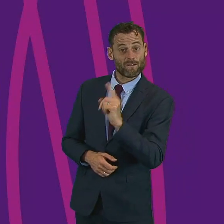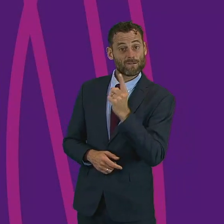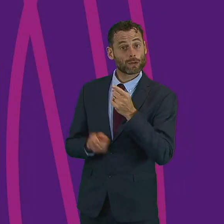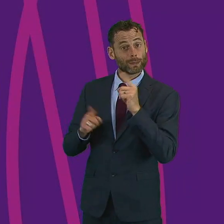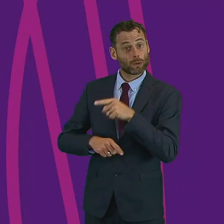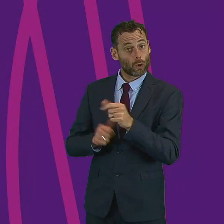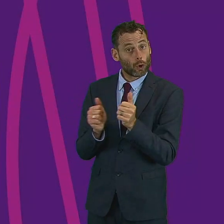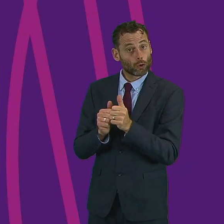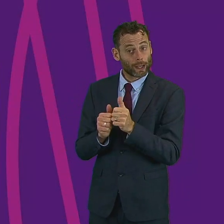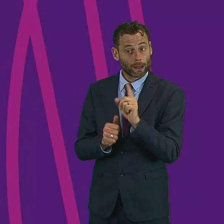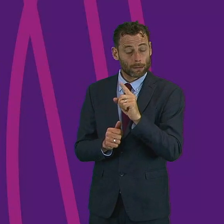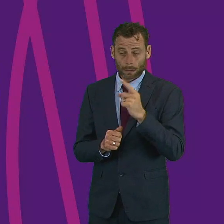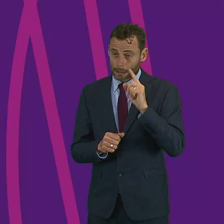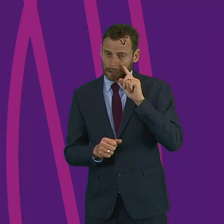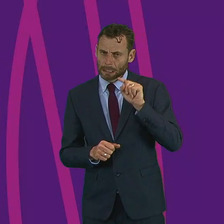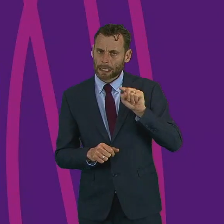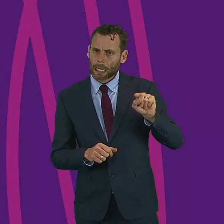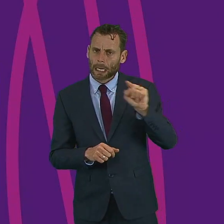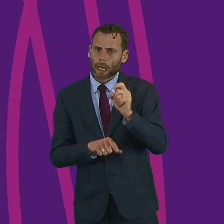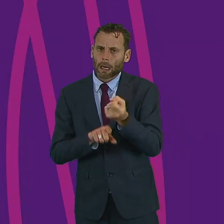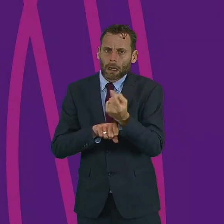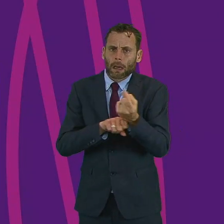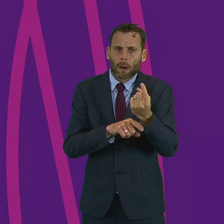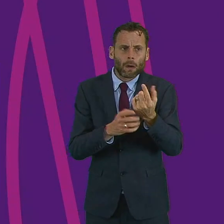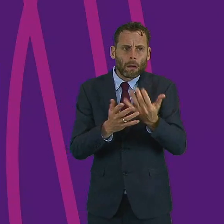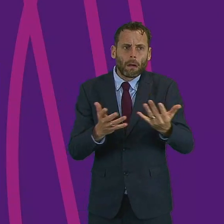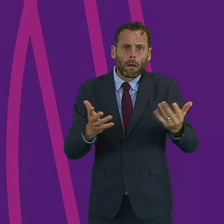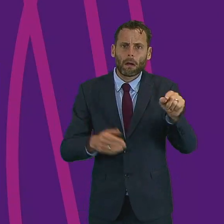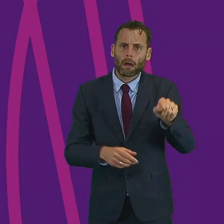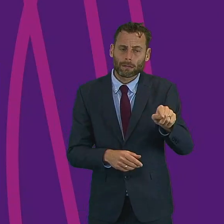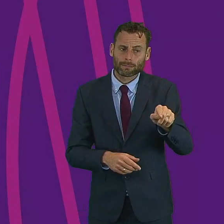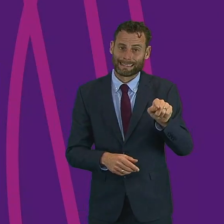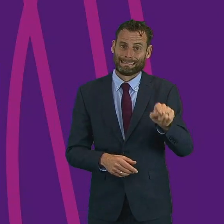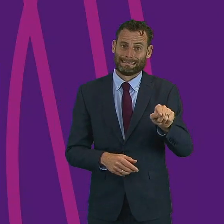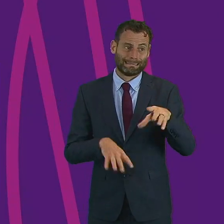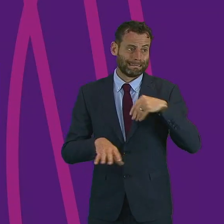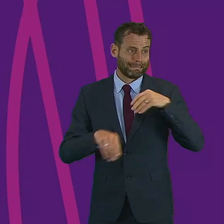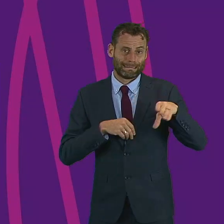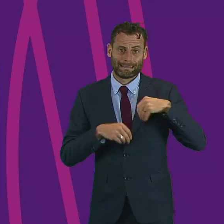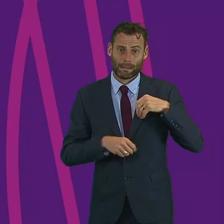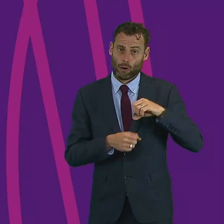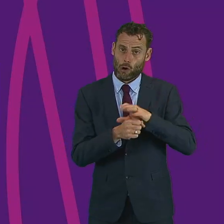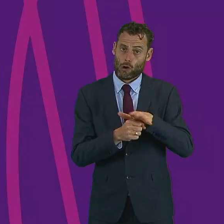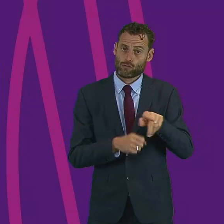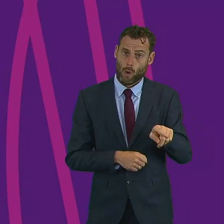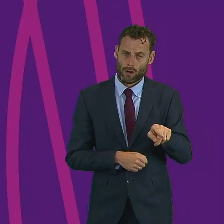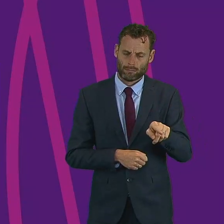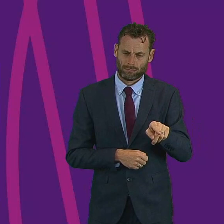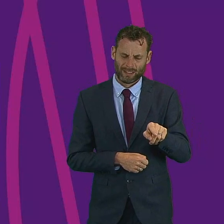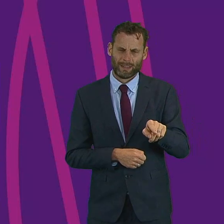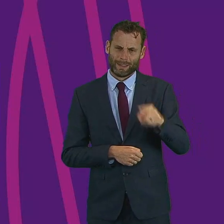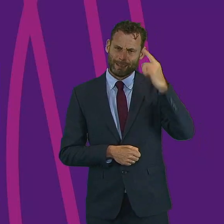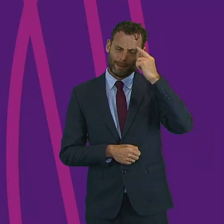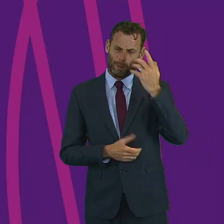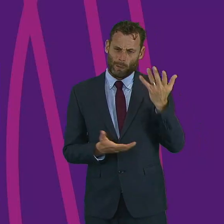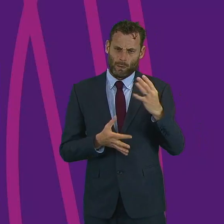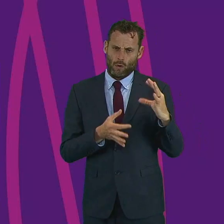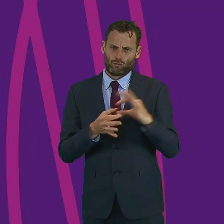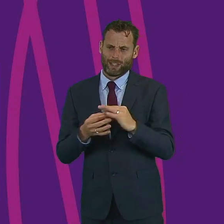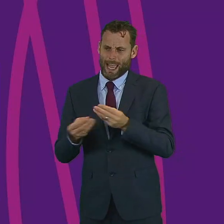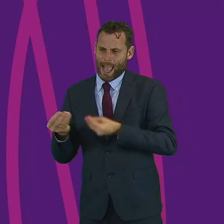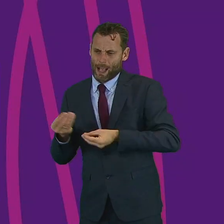felt undervalued and defeated. She said the Minister was, quote, deflecting the question by making it about our income when it's about